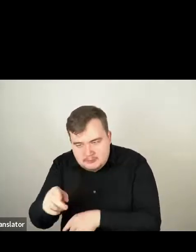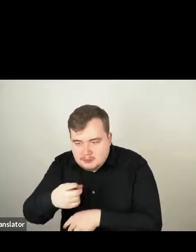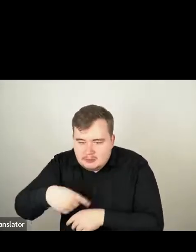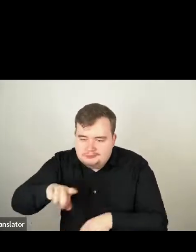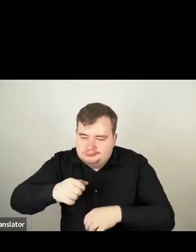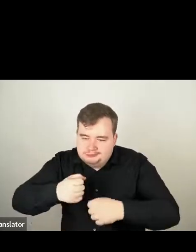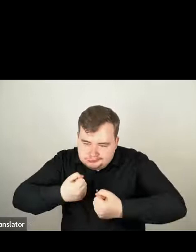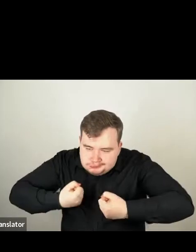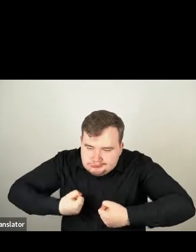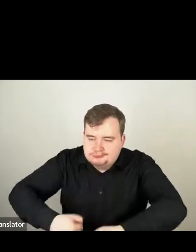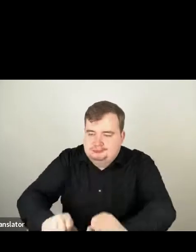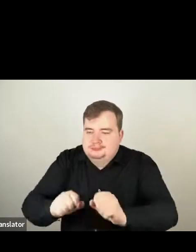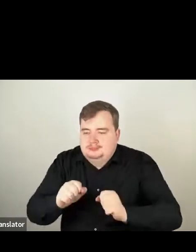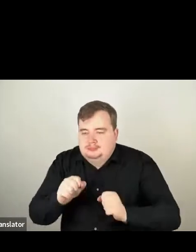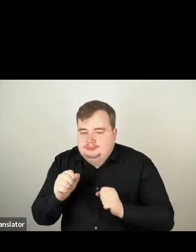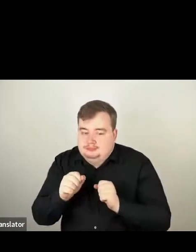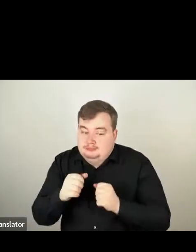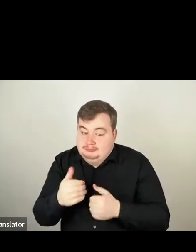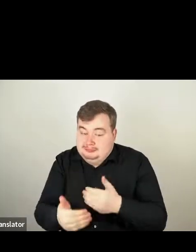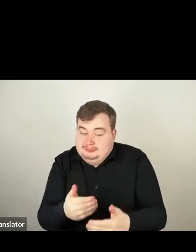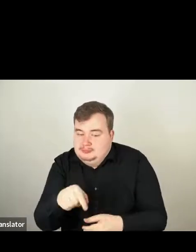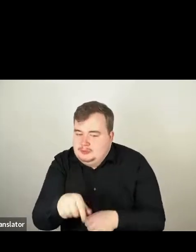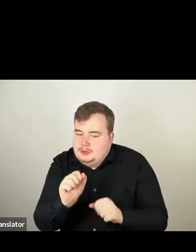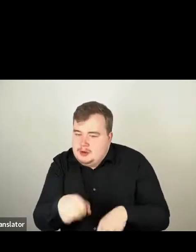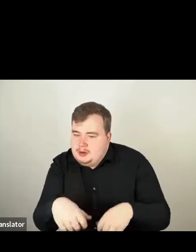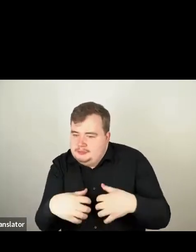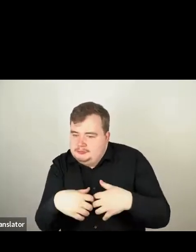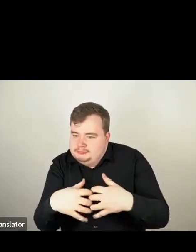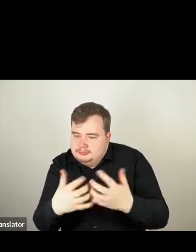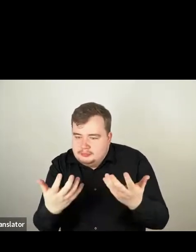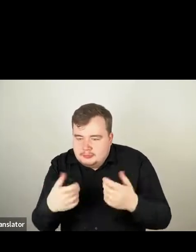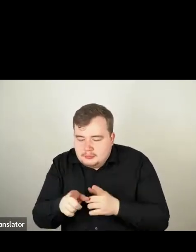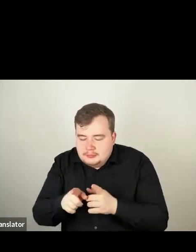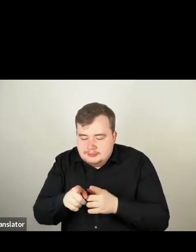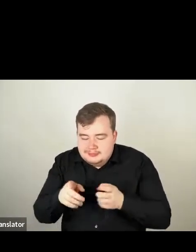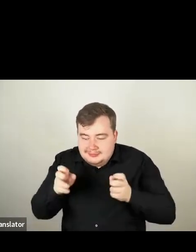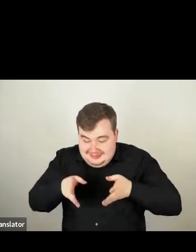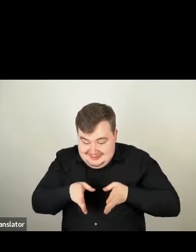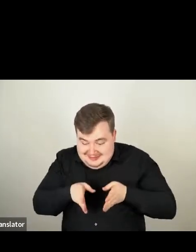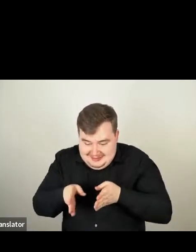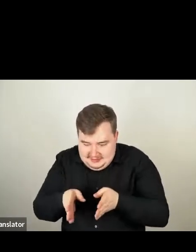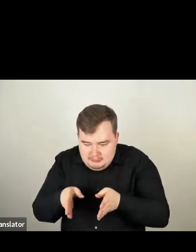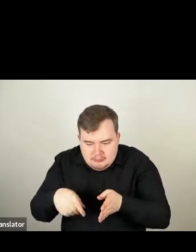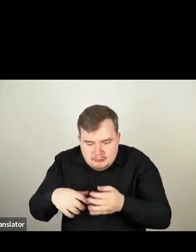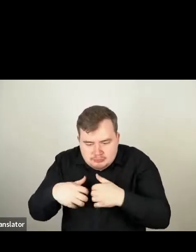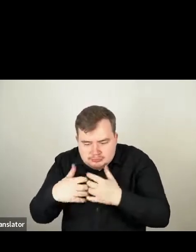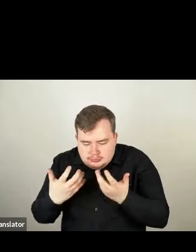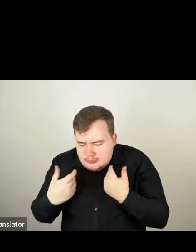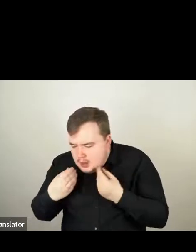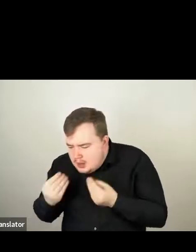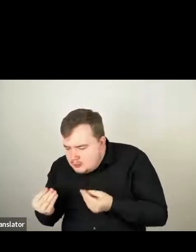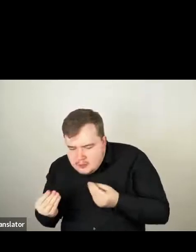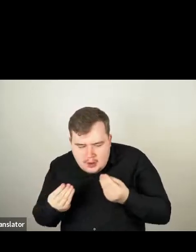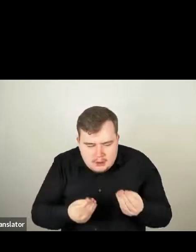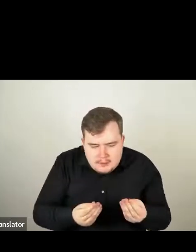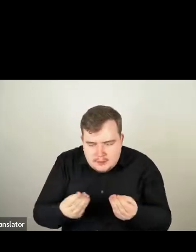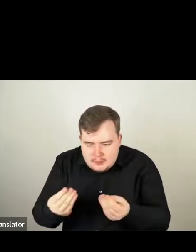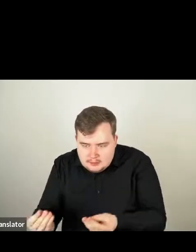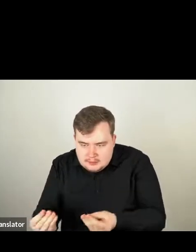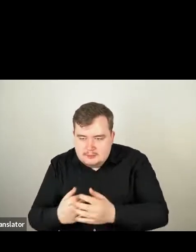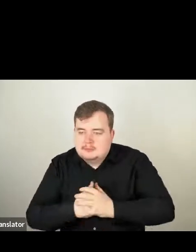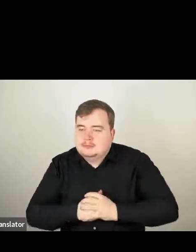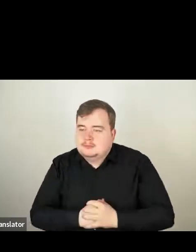for me, she is a role model. When I was new in OSCEPA, I took part in one of her gender lounges and listened